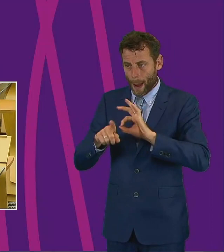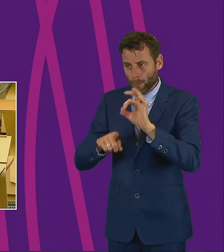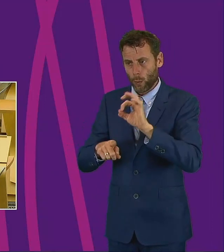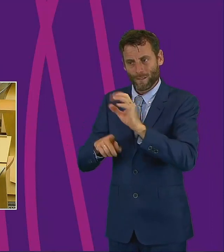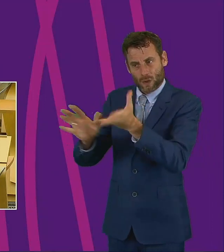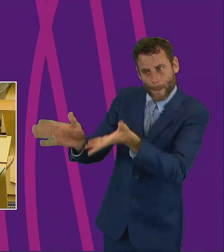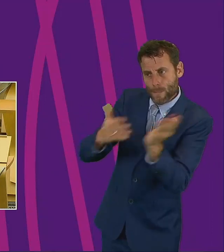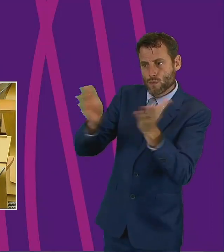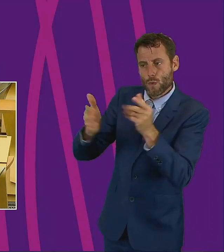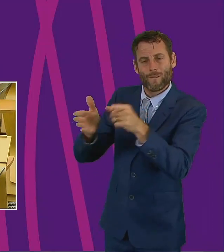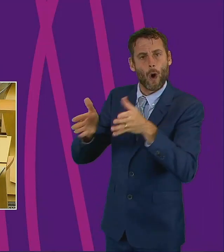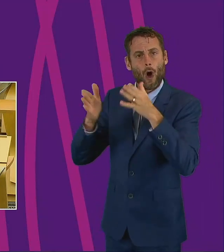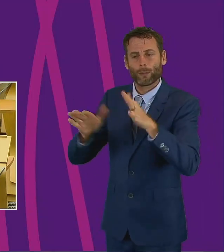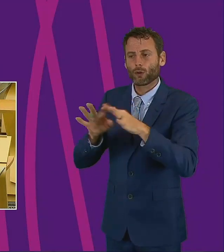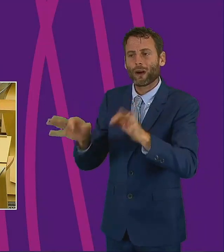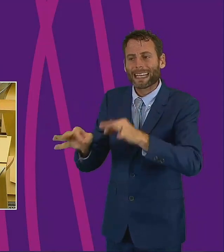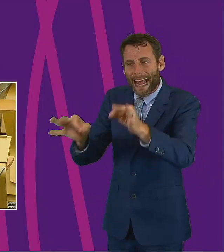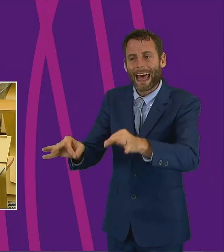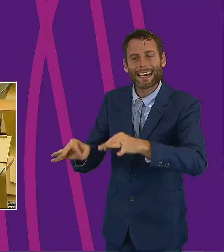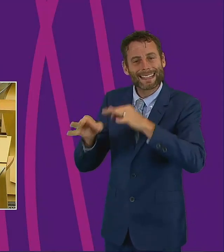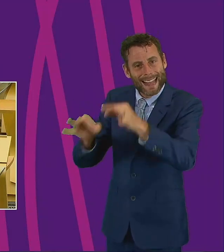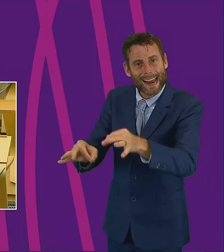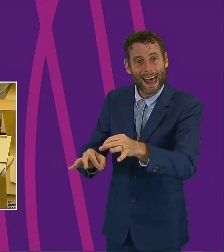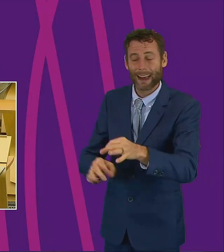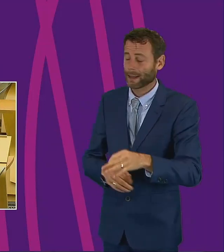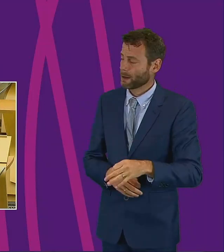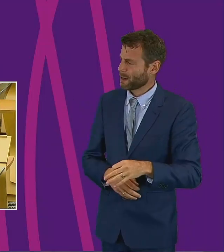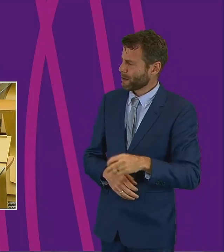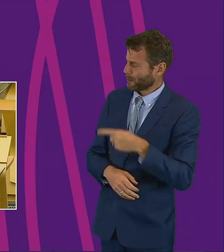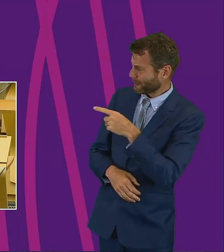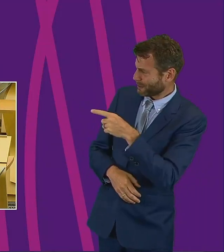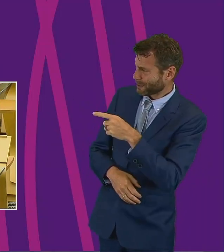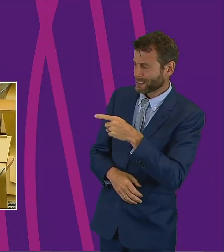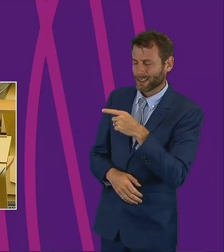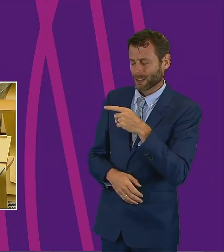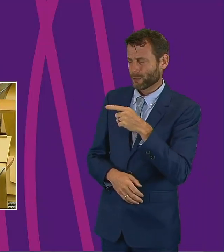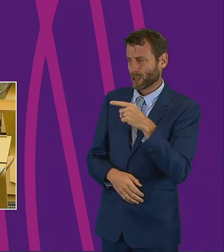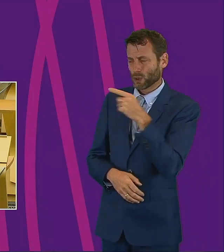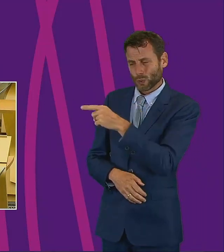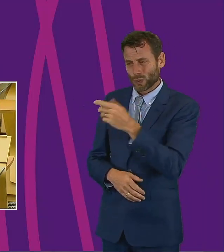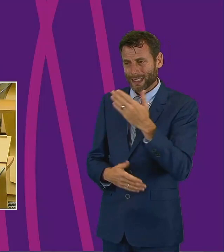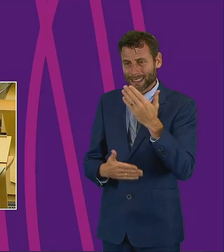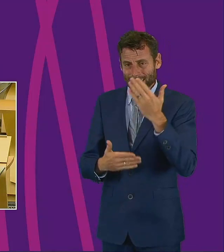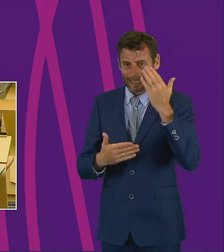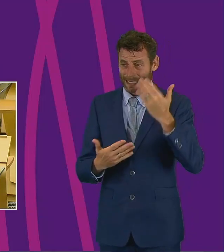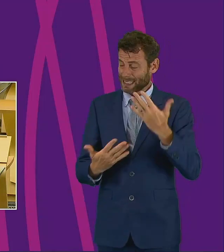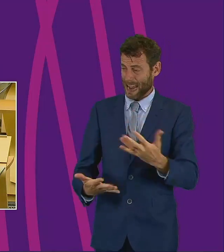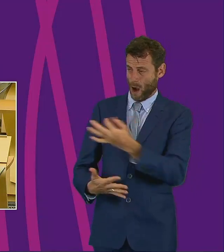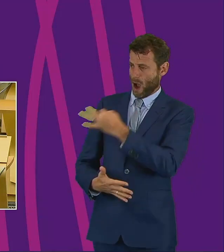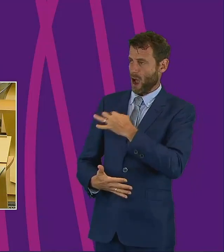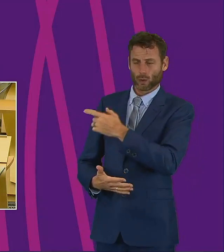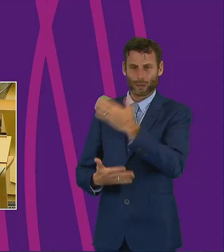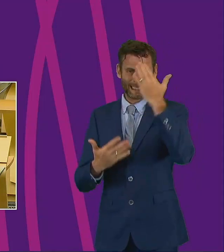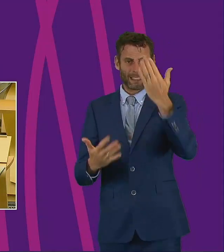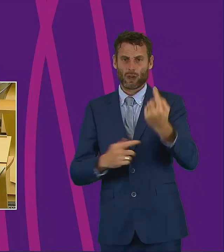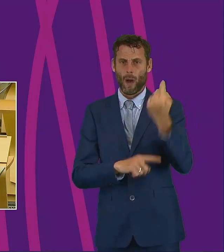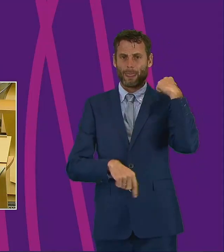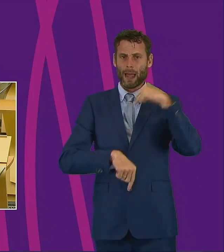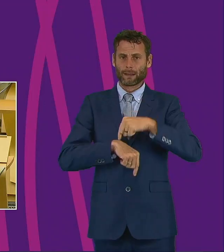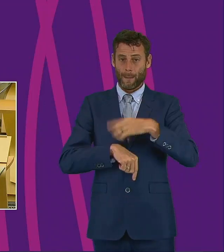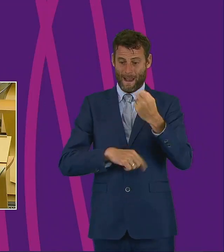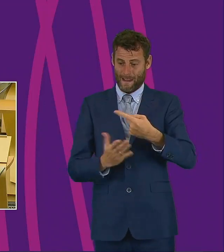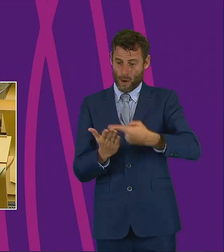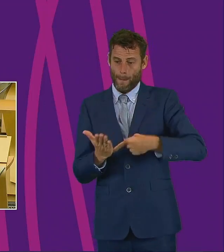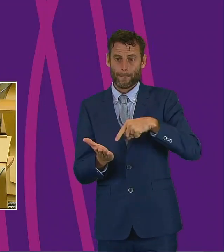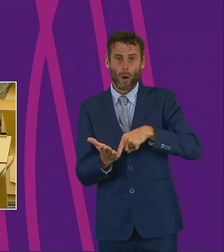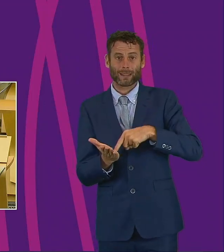trying to do that for the additional objective of freeing up hospital capacity because of what we thought was about to happen to our